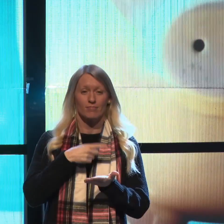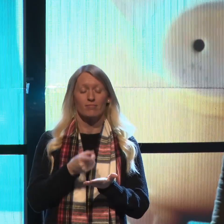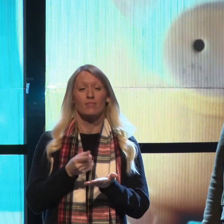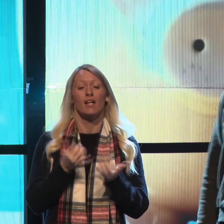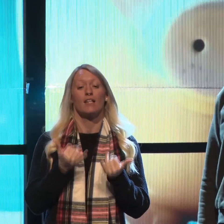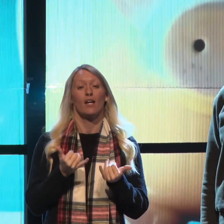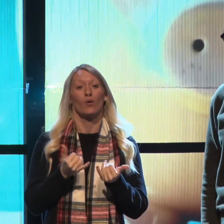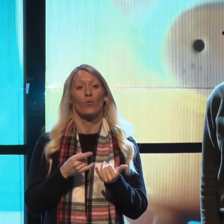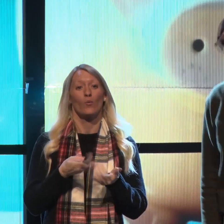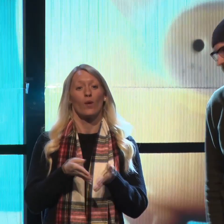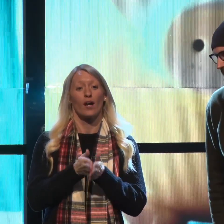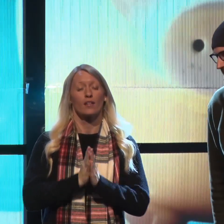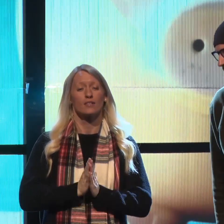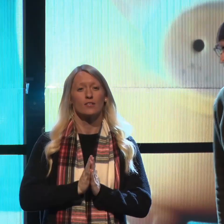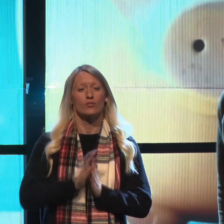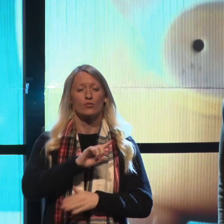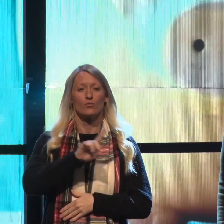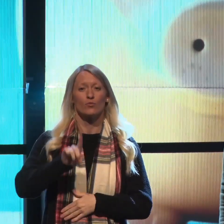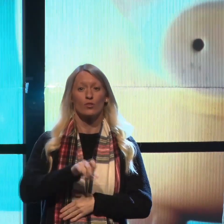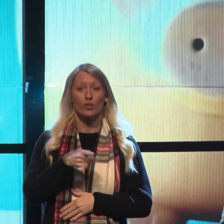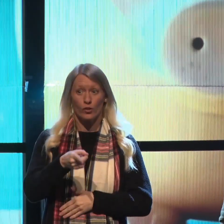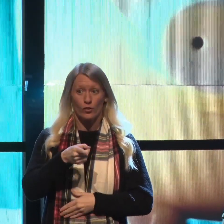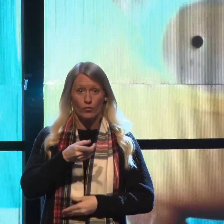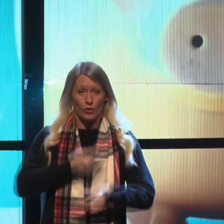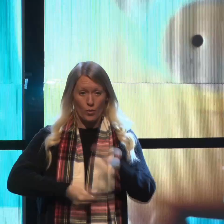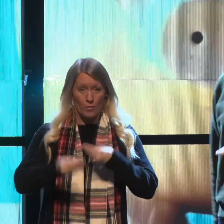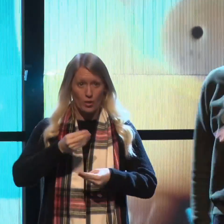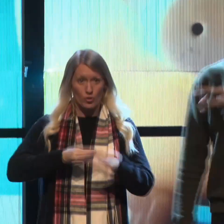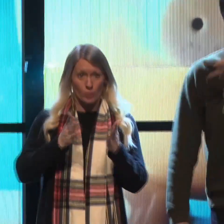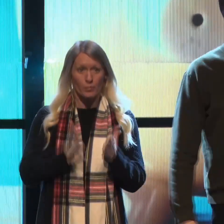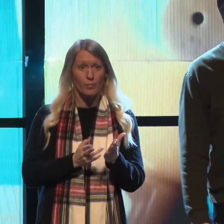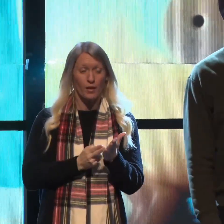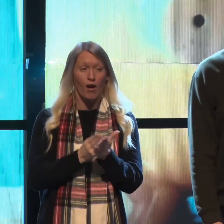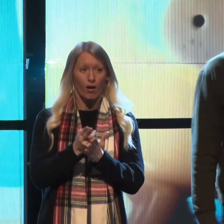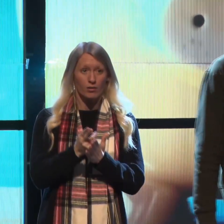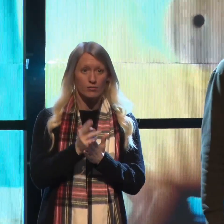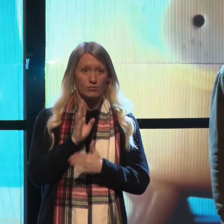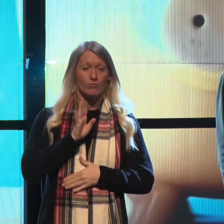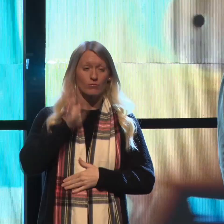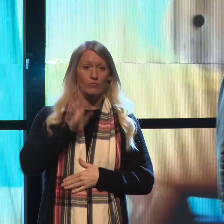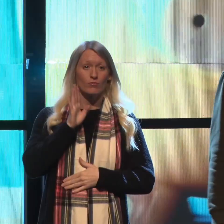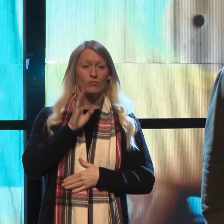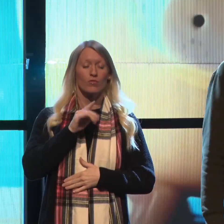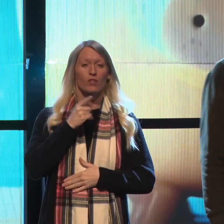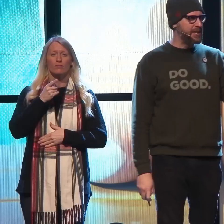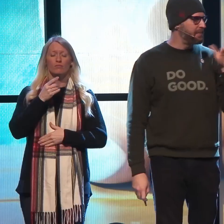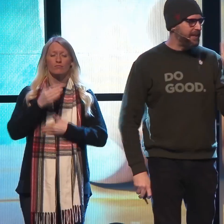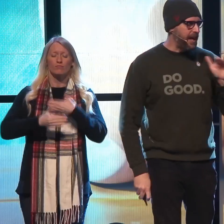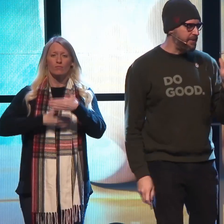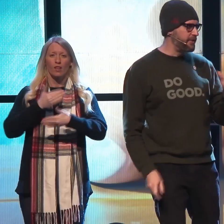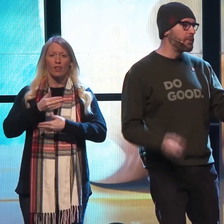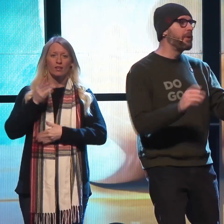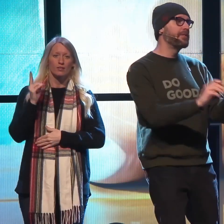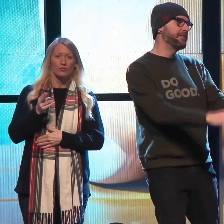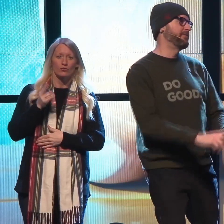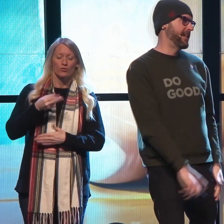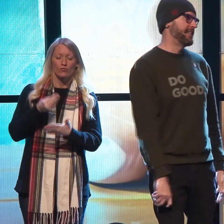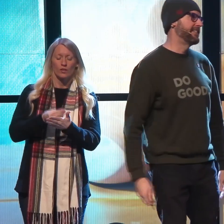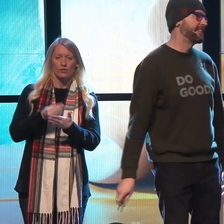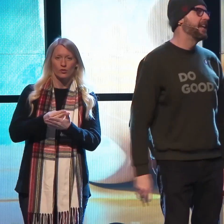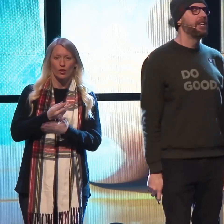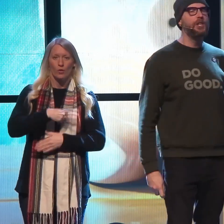are a budgeter, be honest, raise your hand nice and high, that over the history of your financial management life, for your